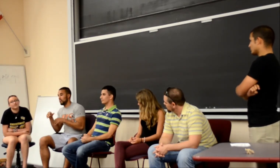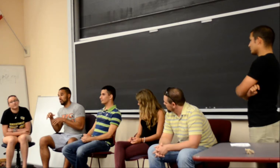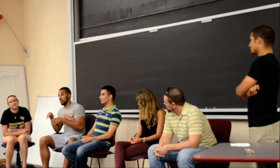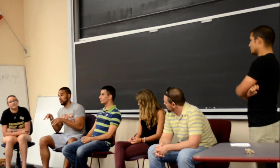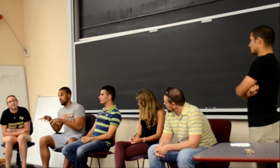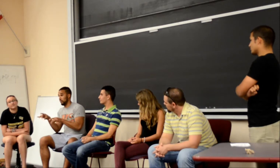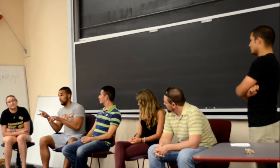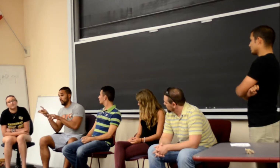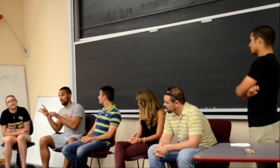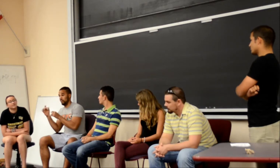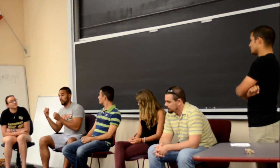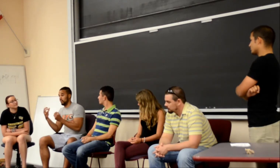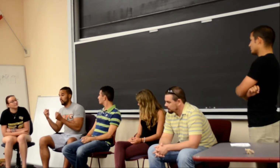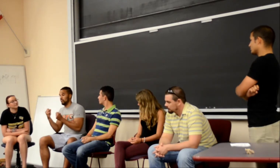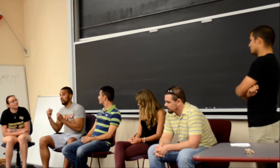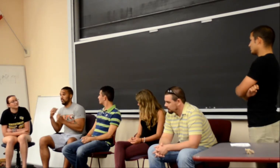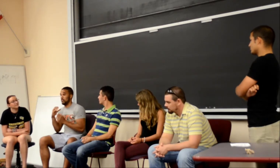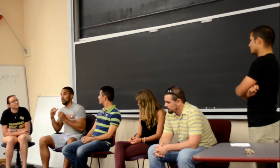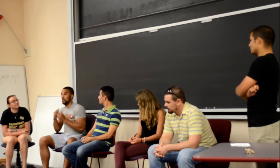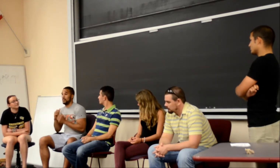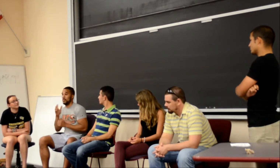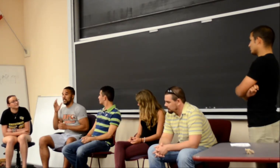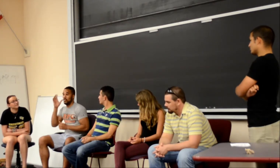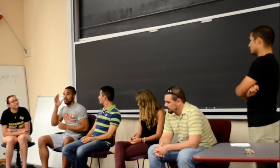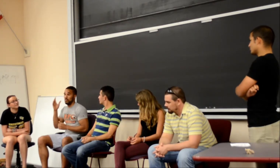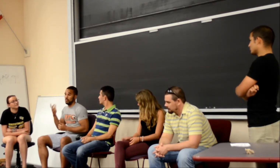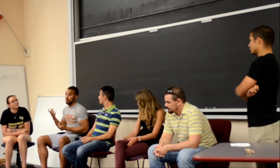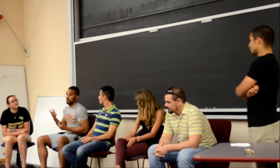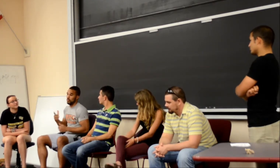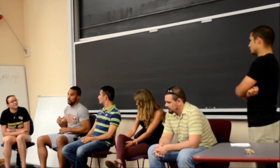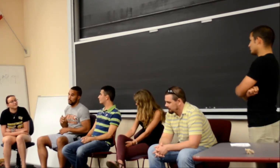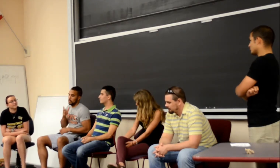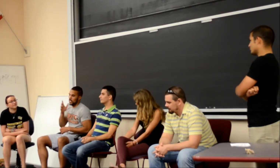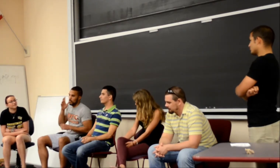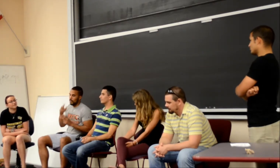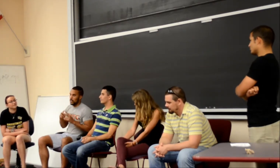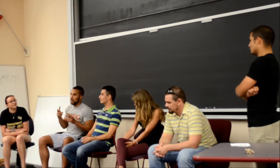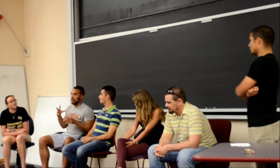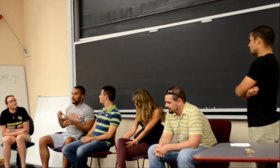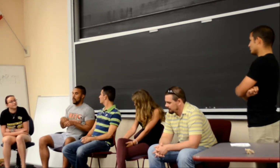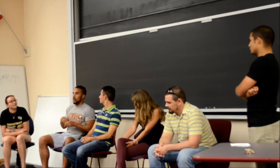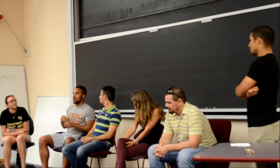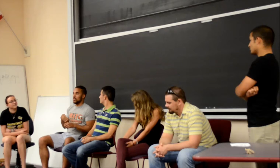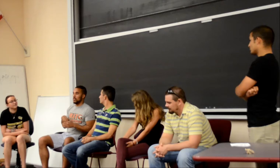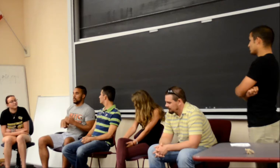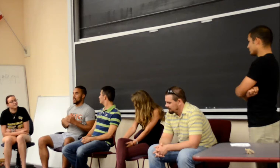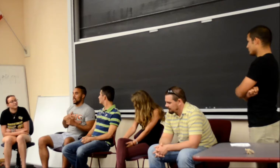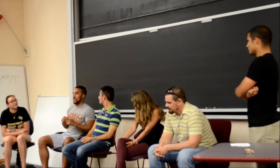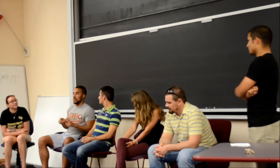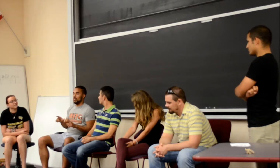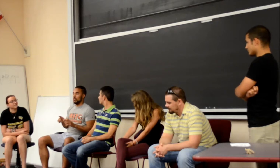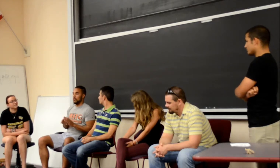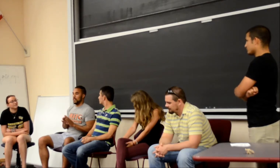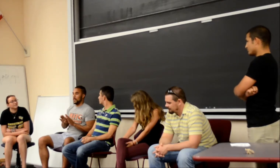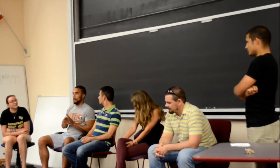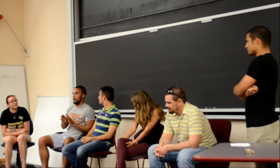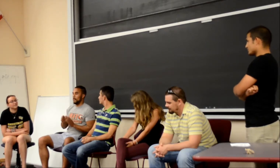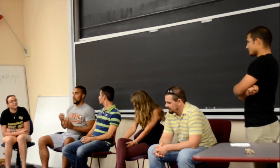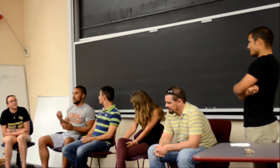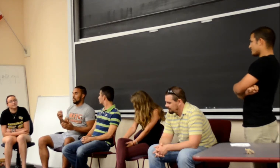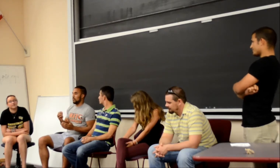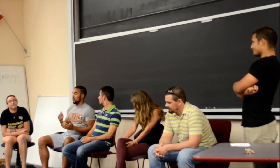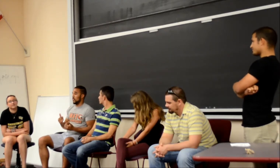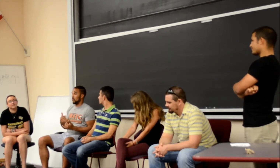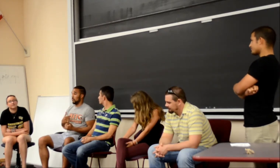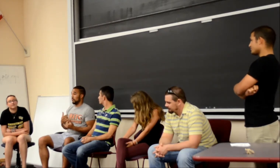college, and they picked it up from there, and that's how they communicated with me. And my parents were very involved in